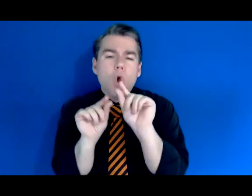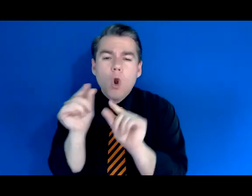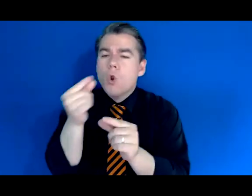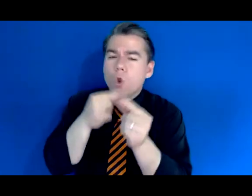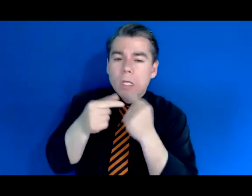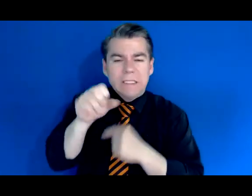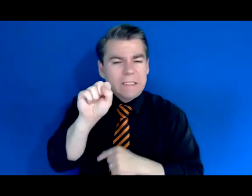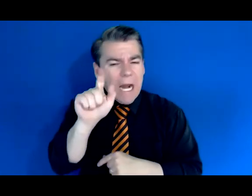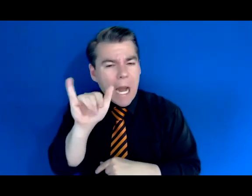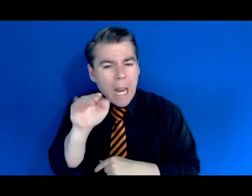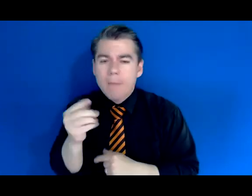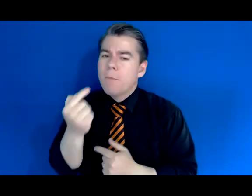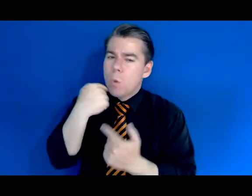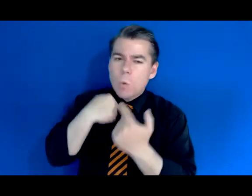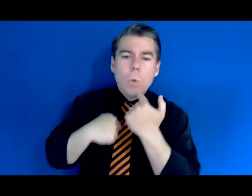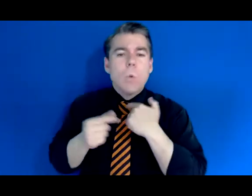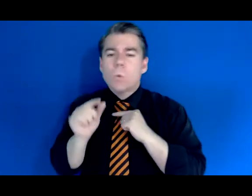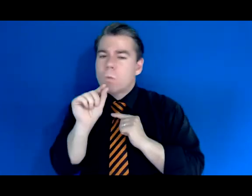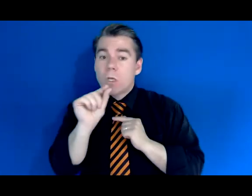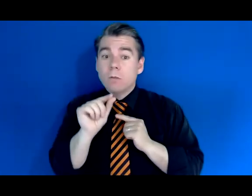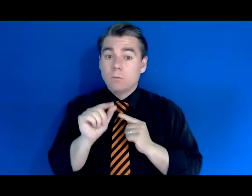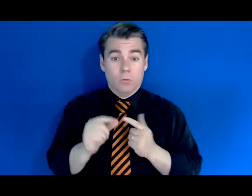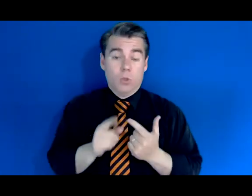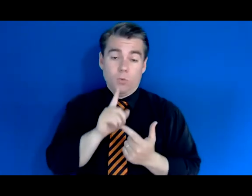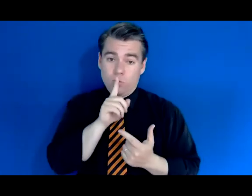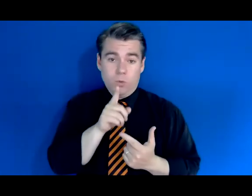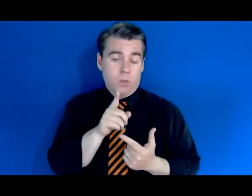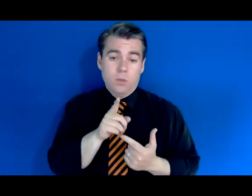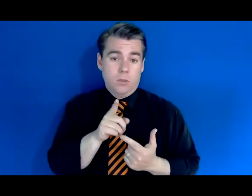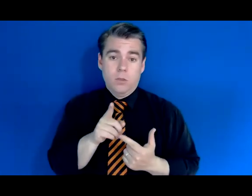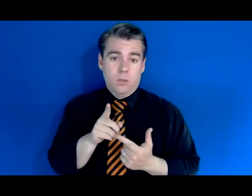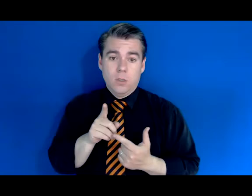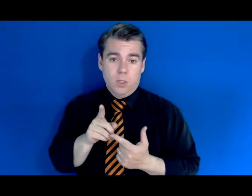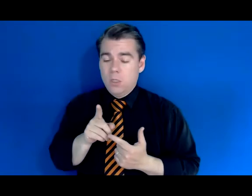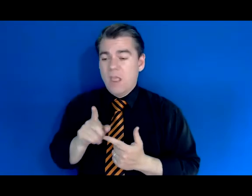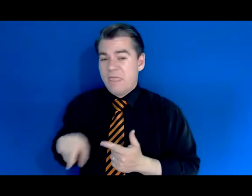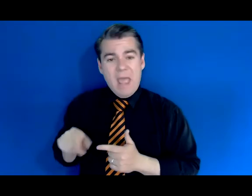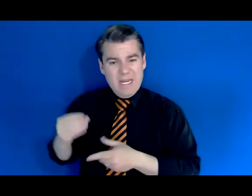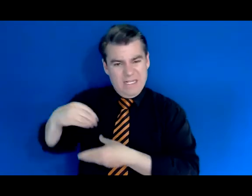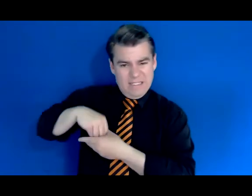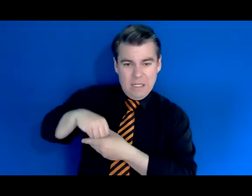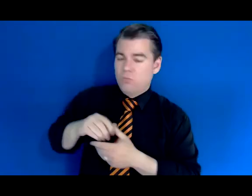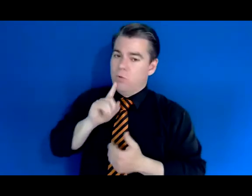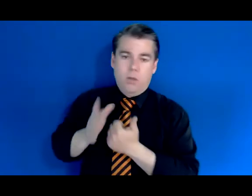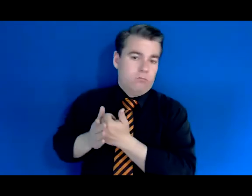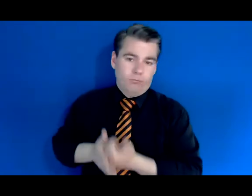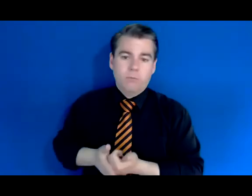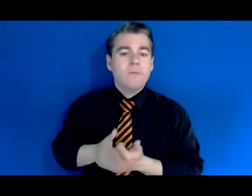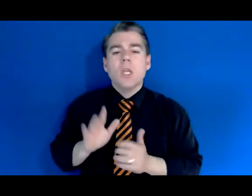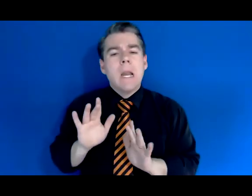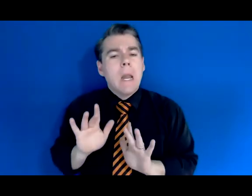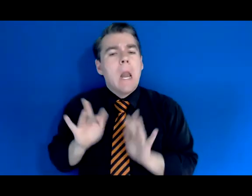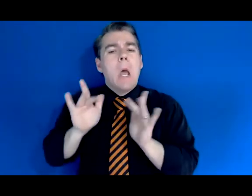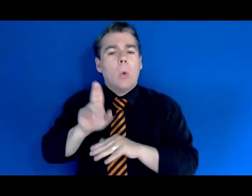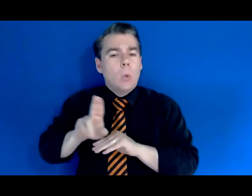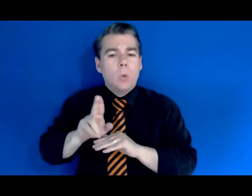the benefits people are seeing far exceed the ingredient itself. It's so softly used that it doesn't even spike